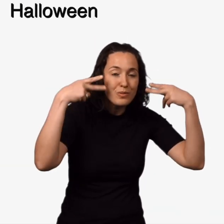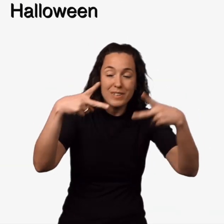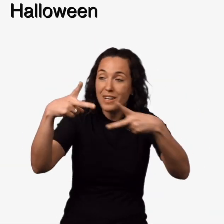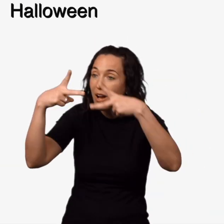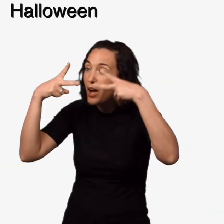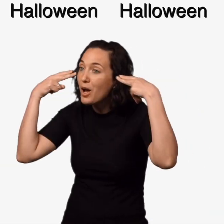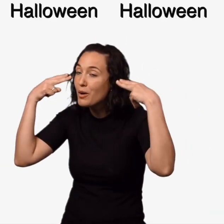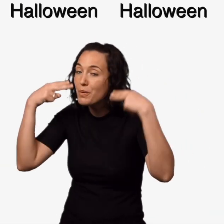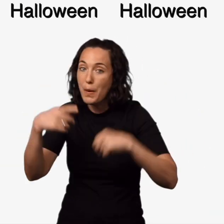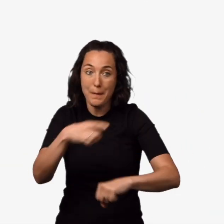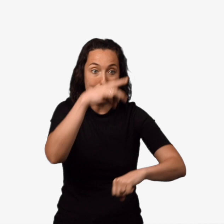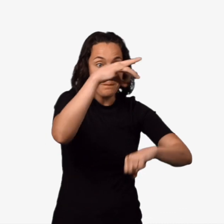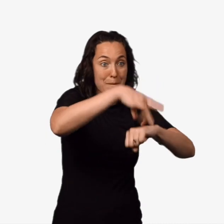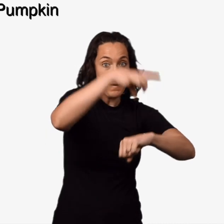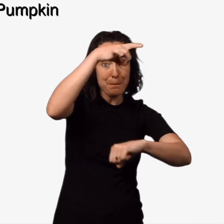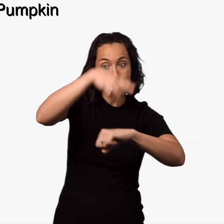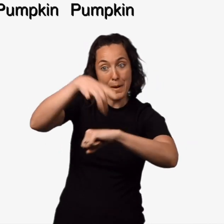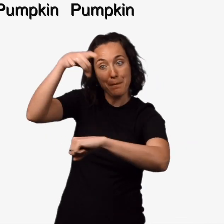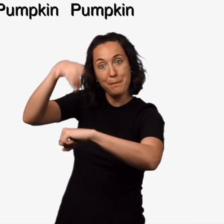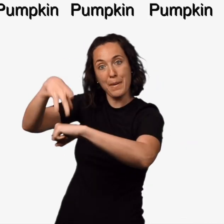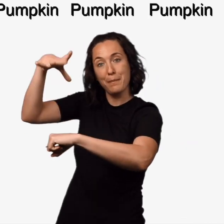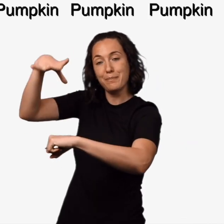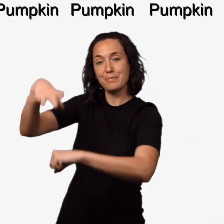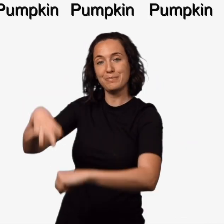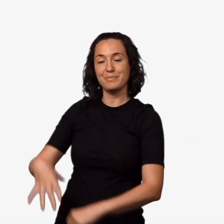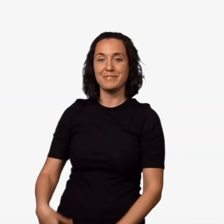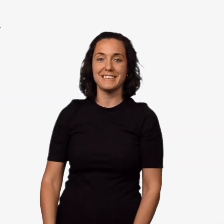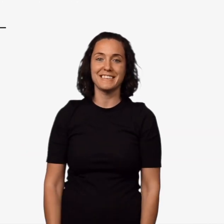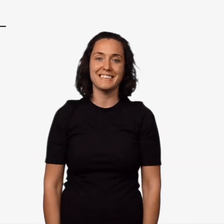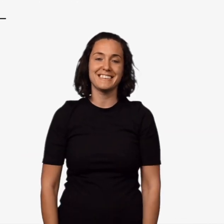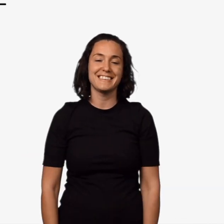Halloween, Halloween. Pumpkin, pumpkin, pumpkin.